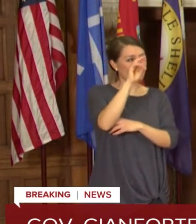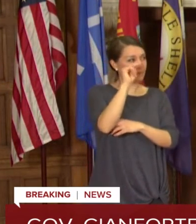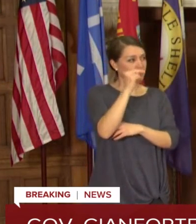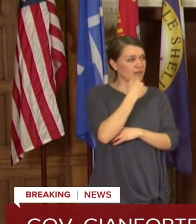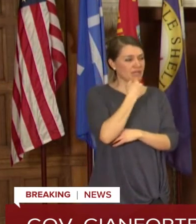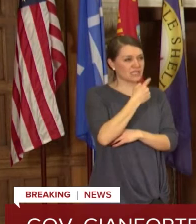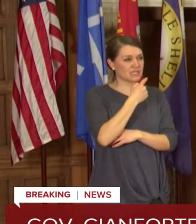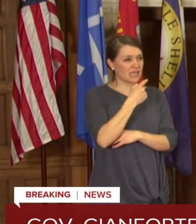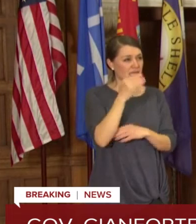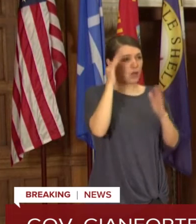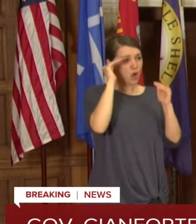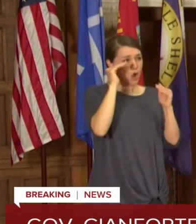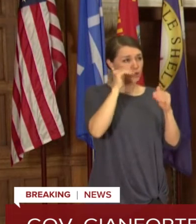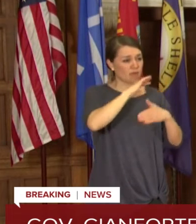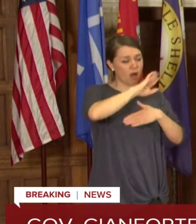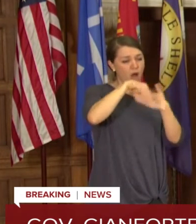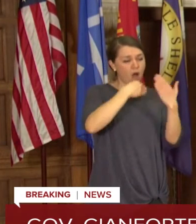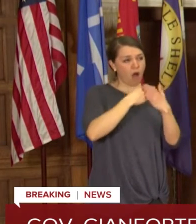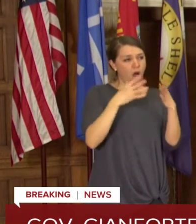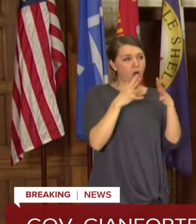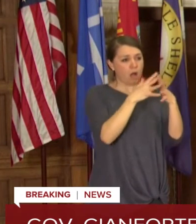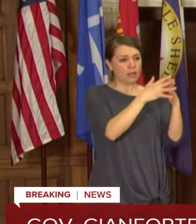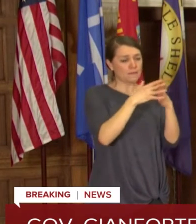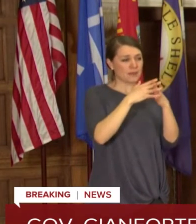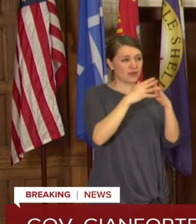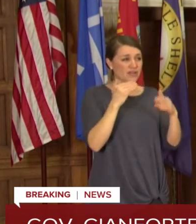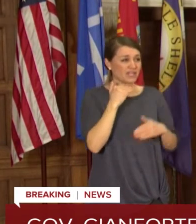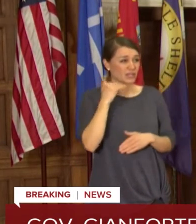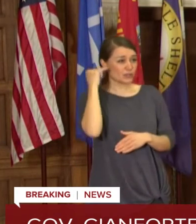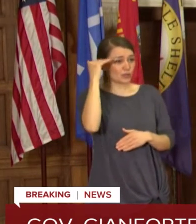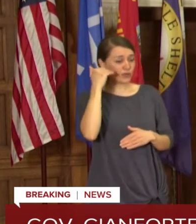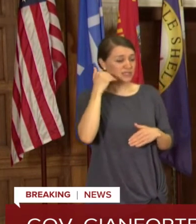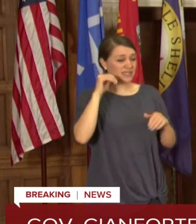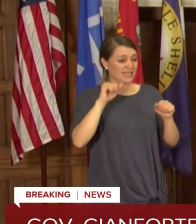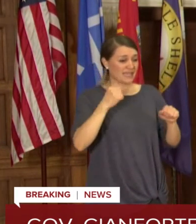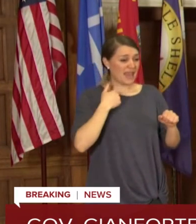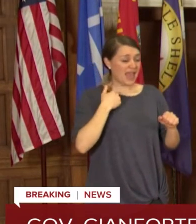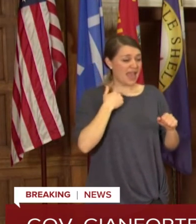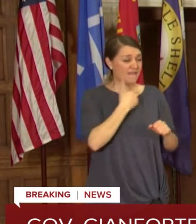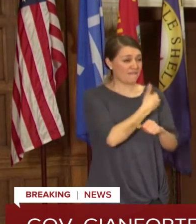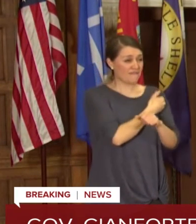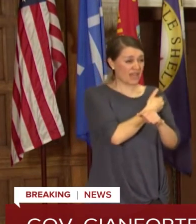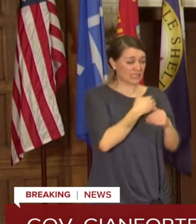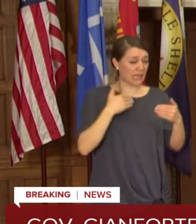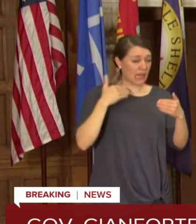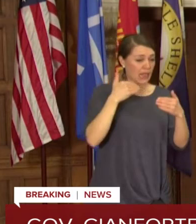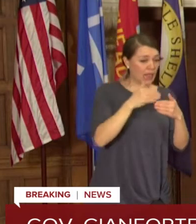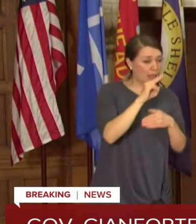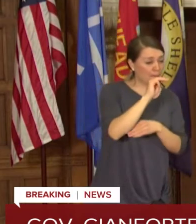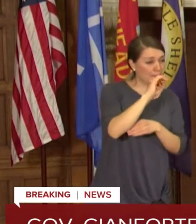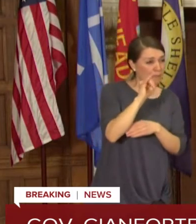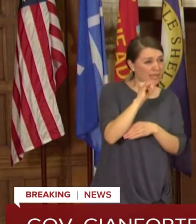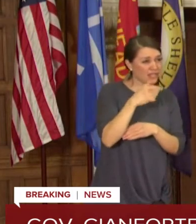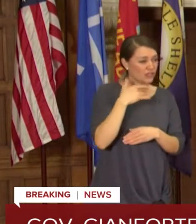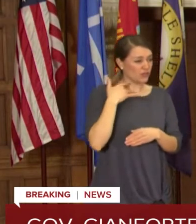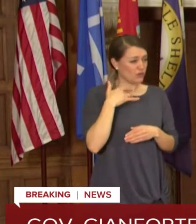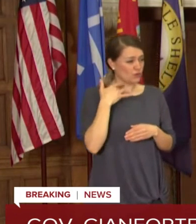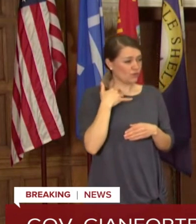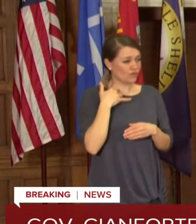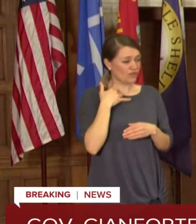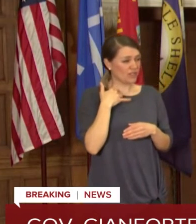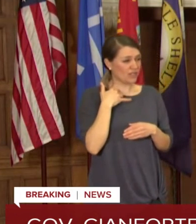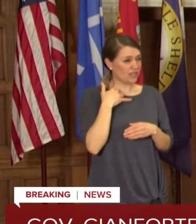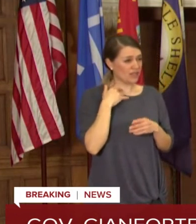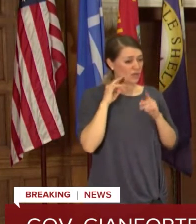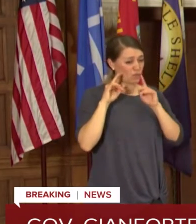all American adults can get the vaccine by the end of May. Based on the progress that we're seeing, Do you feel, as being in charge of the state's response, that